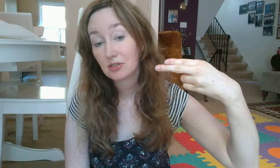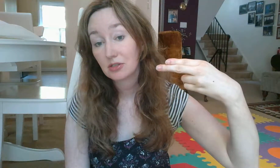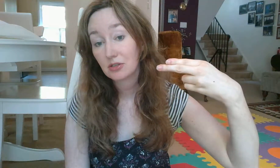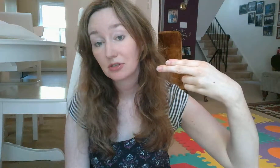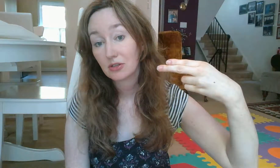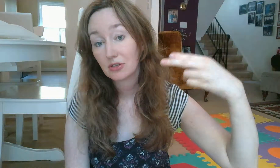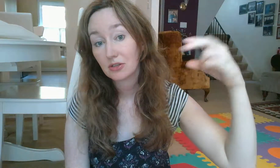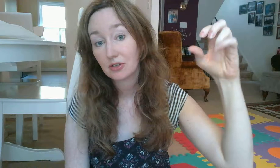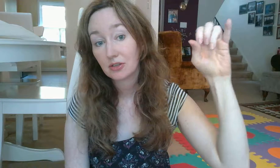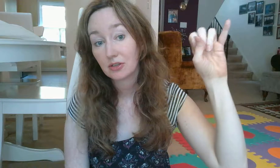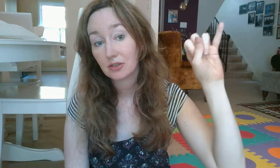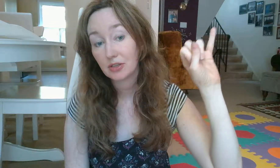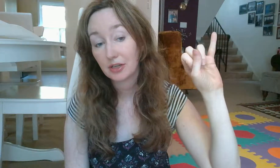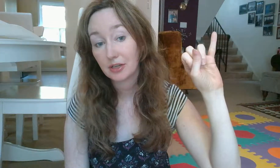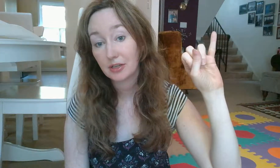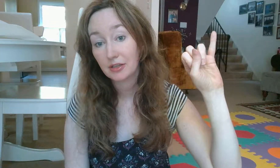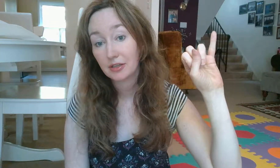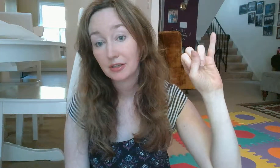H, I,